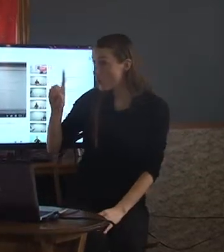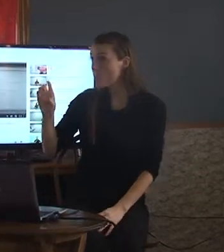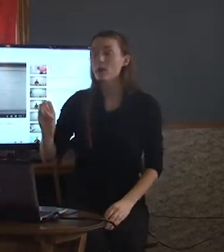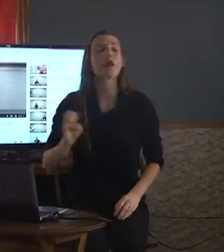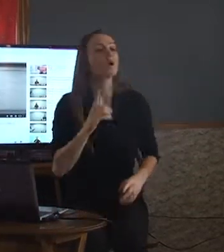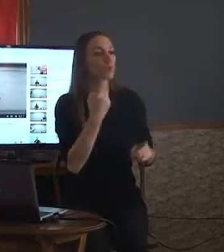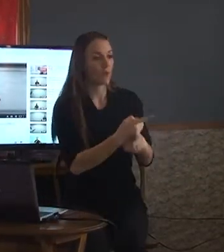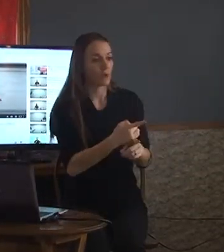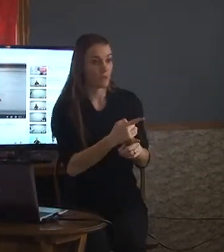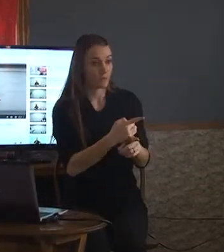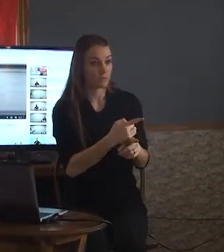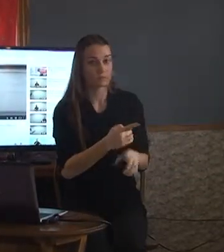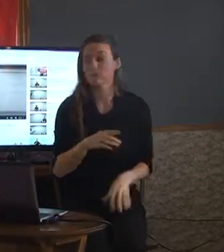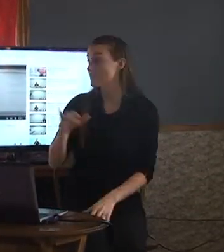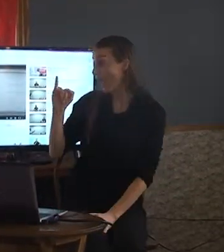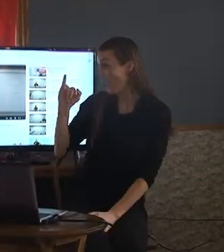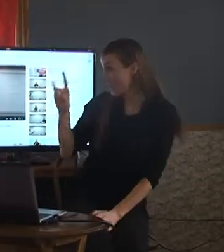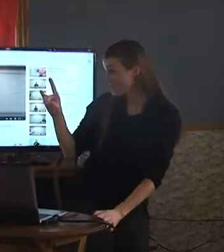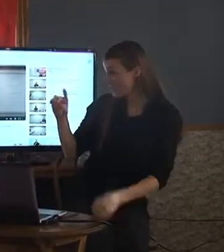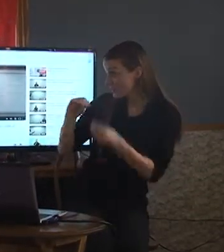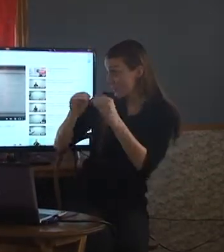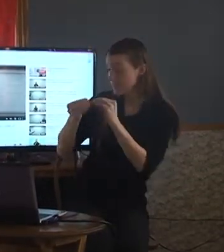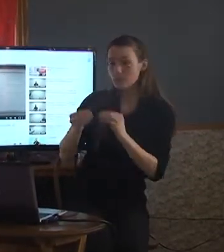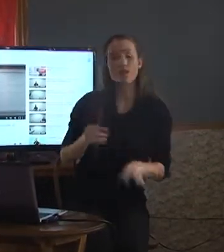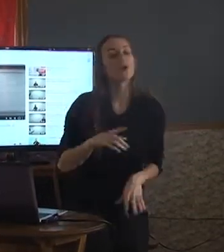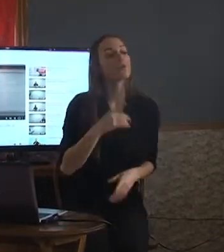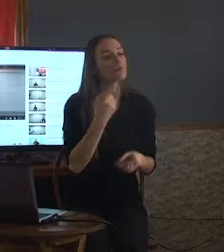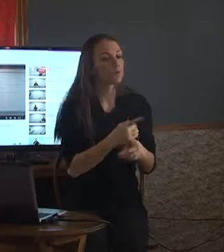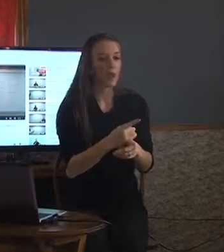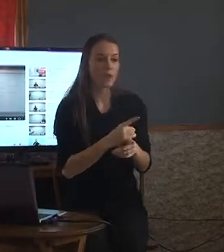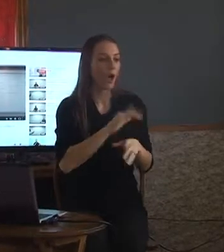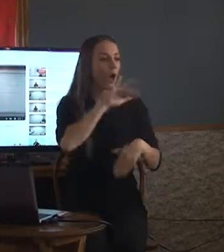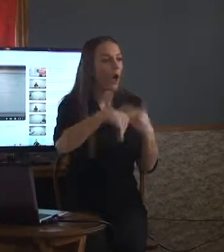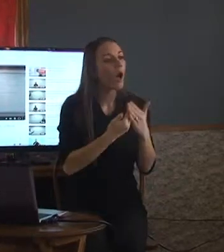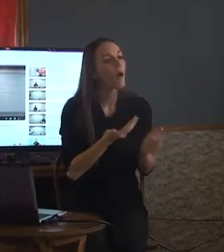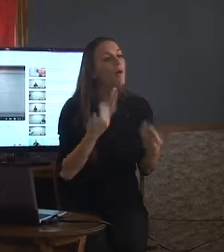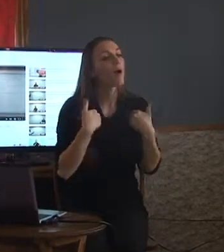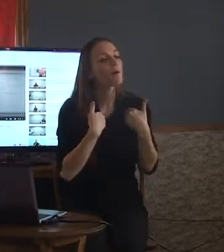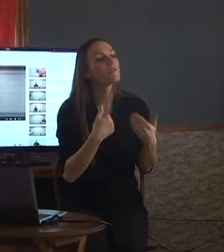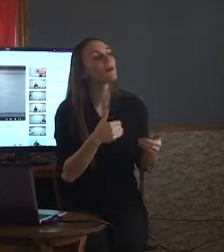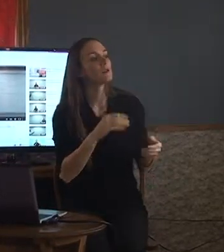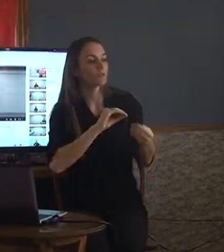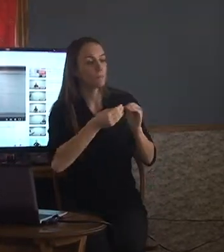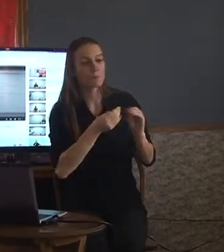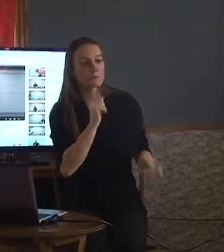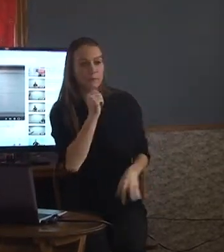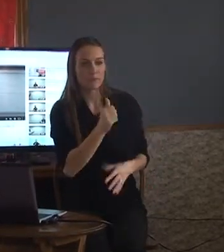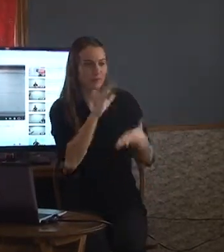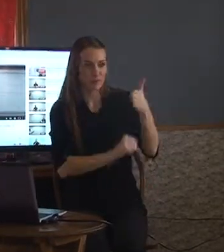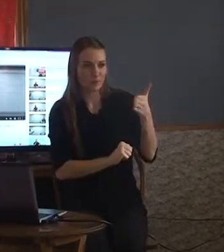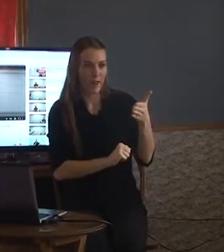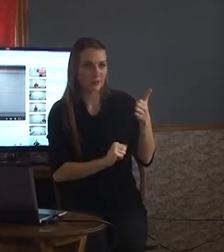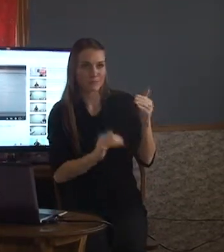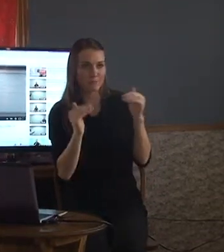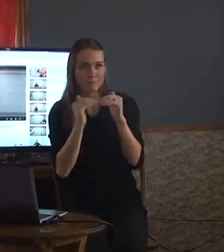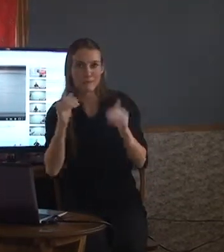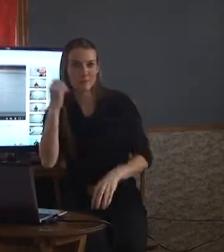now? Great. Yeah, they all have numbers, but if you subtract them, you don't get someone else. It wouldn't make sense. Very good idea. Did you guys get the idea of